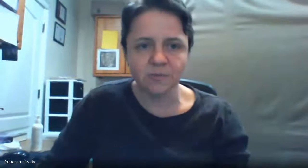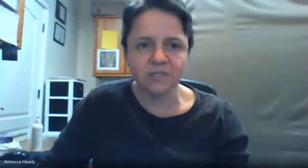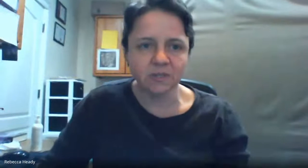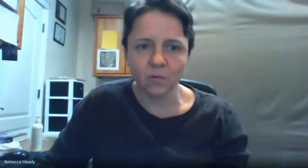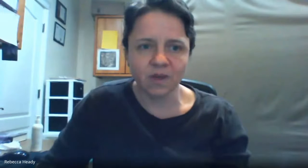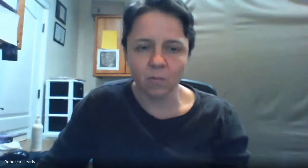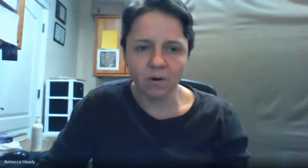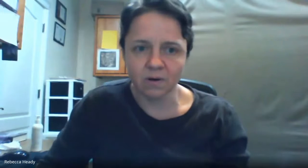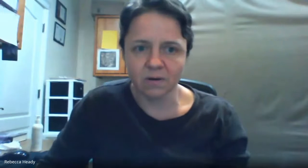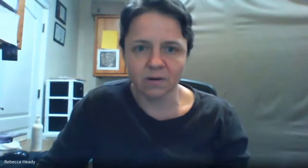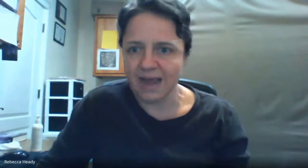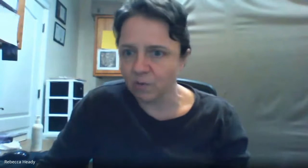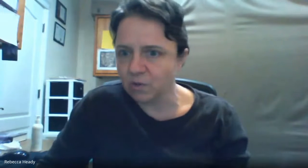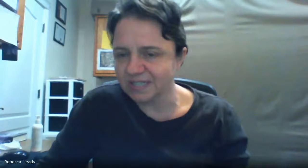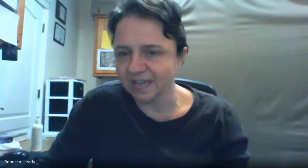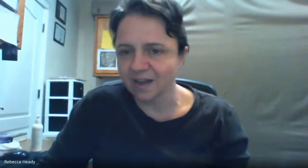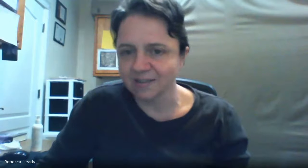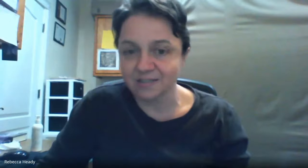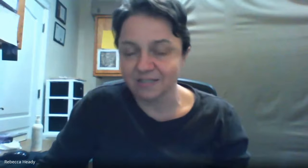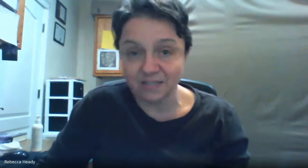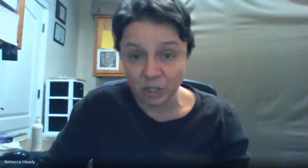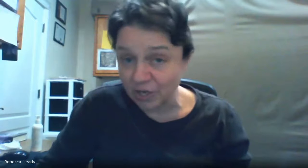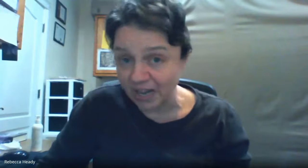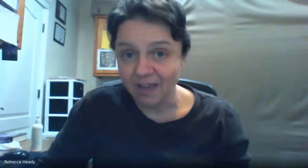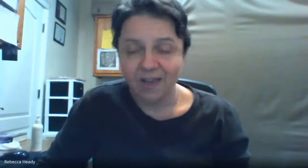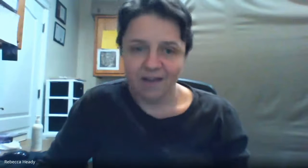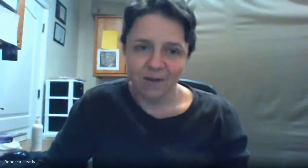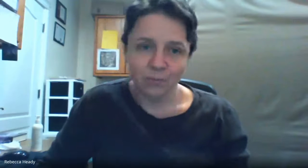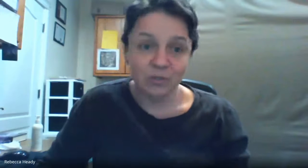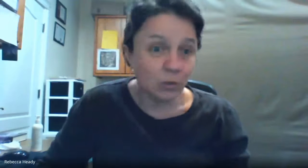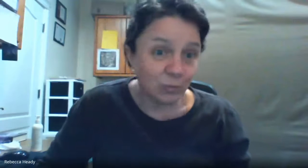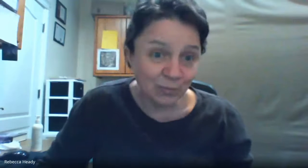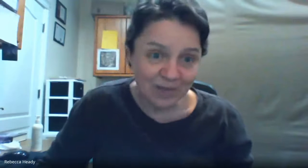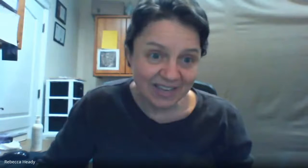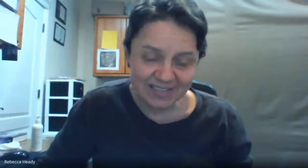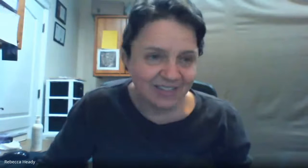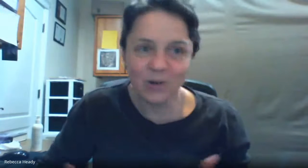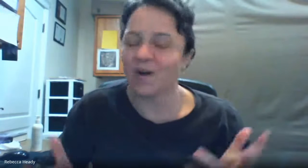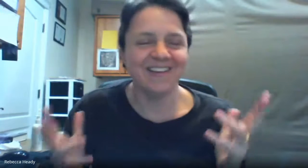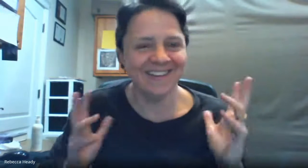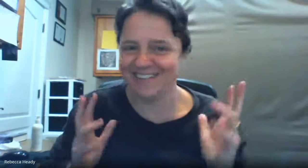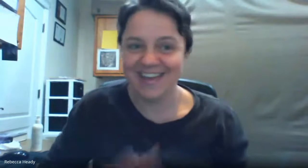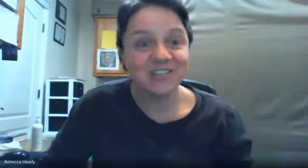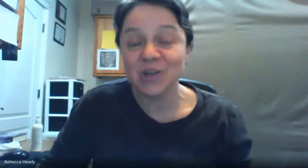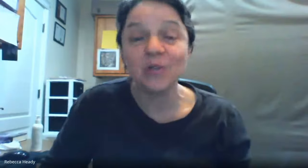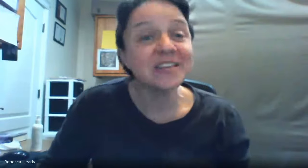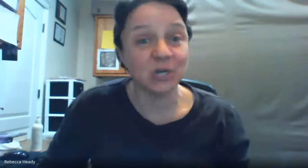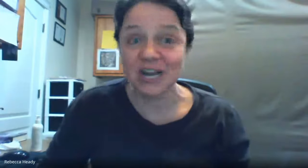terms, that we're now using, distance learning, Zoom, just all these